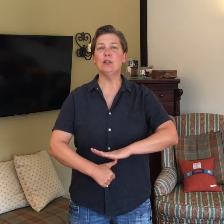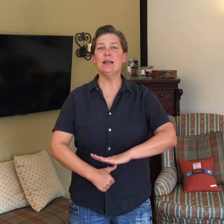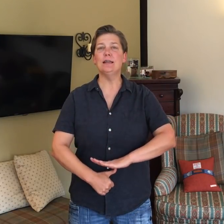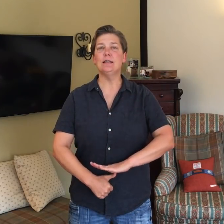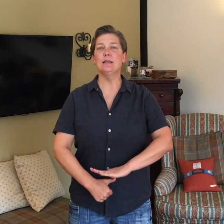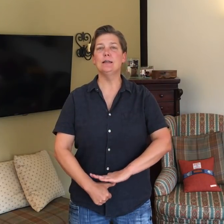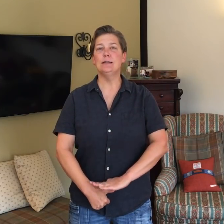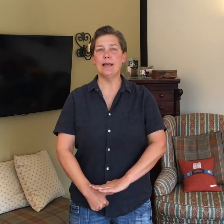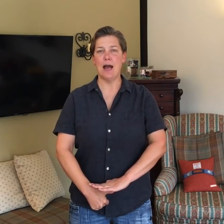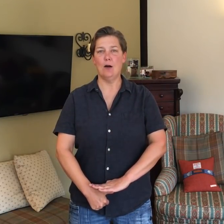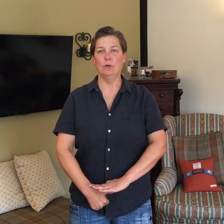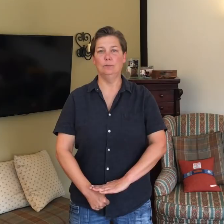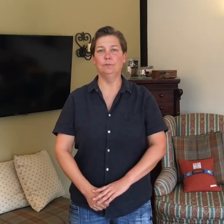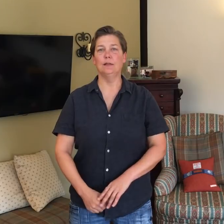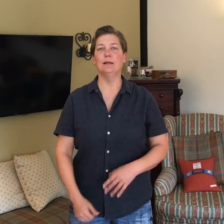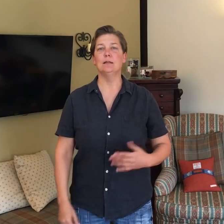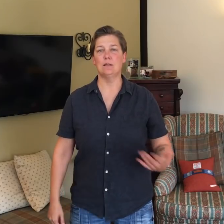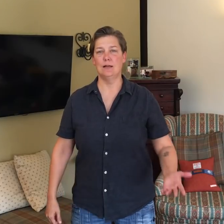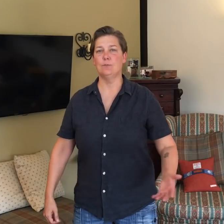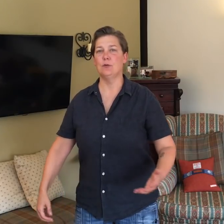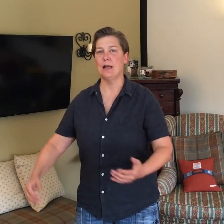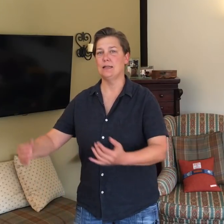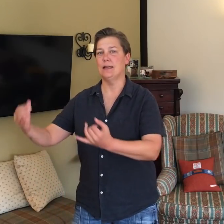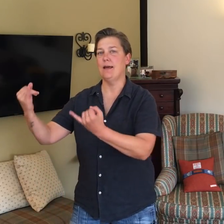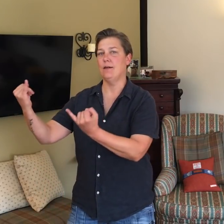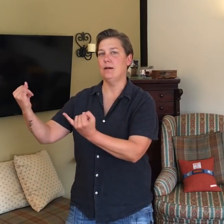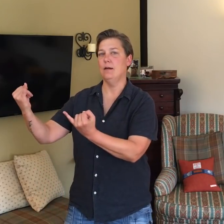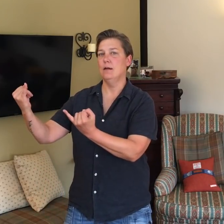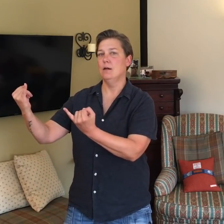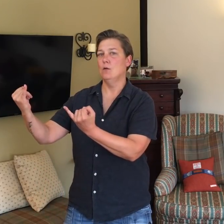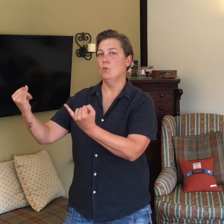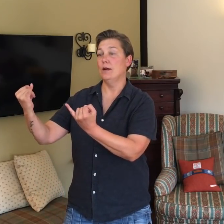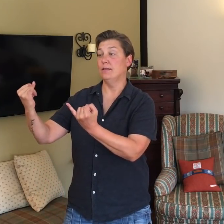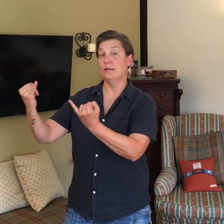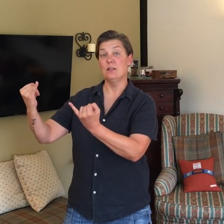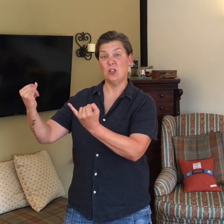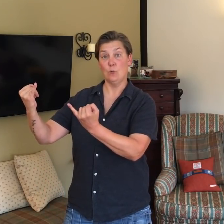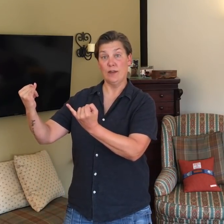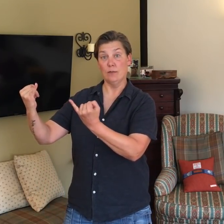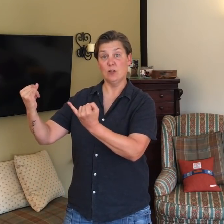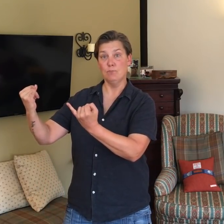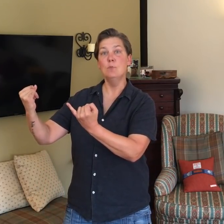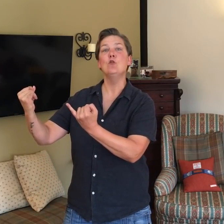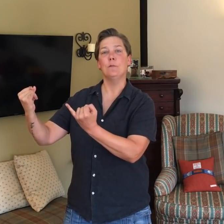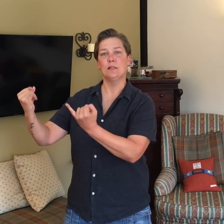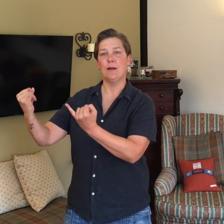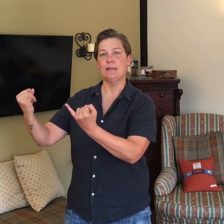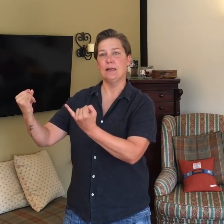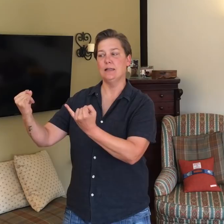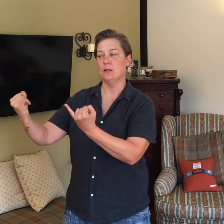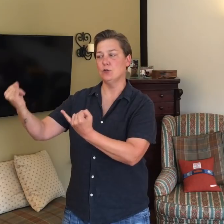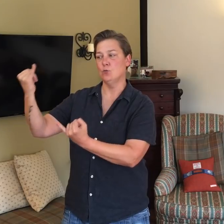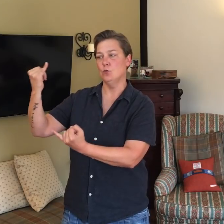it down. So let's put that together with the movements basically. So towards